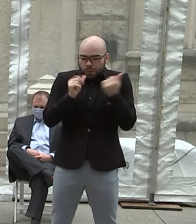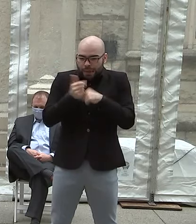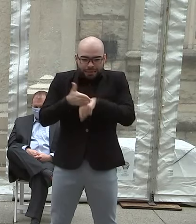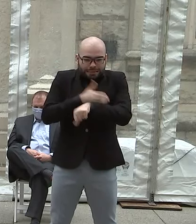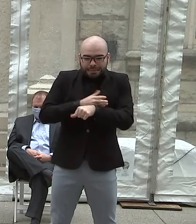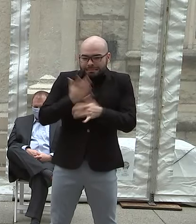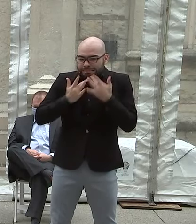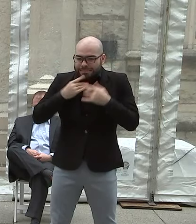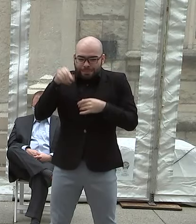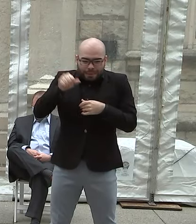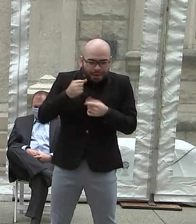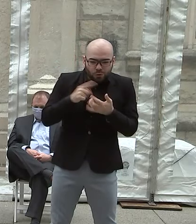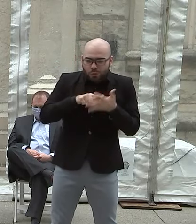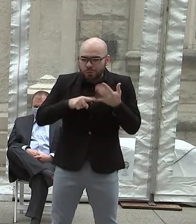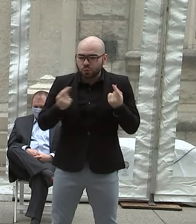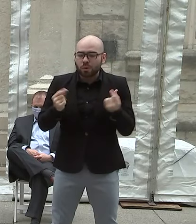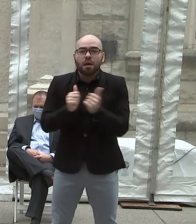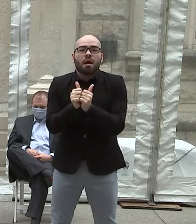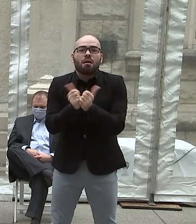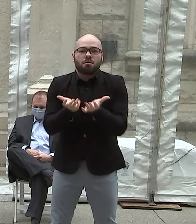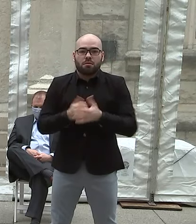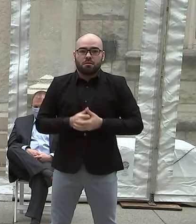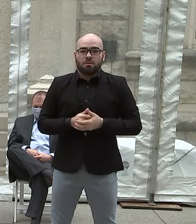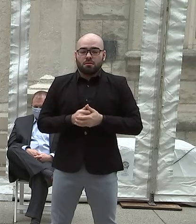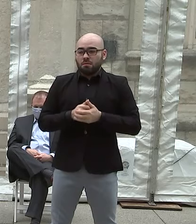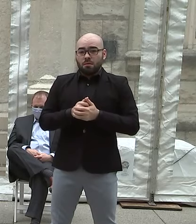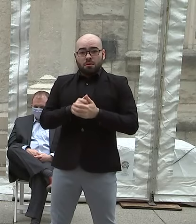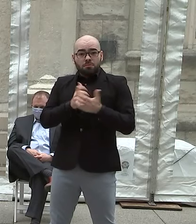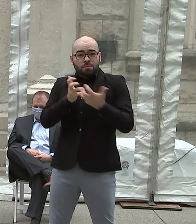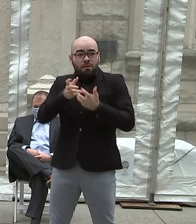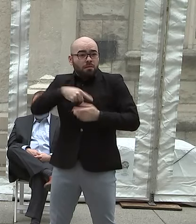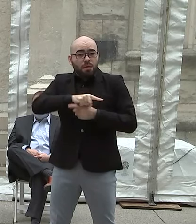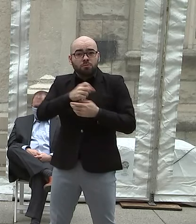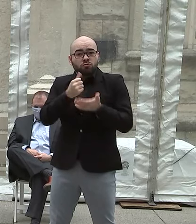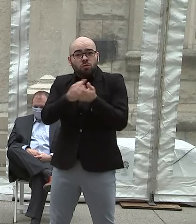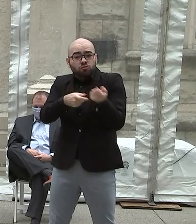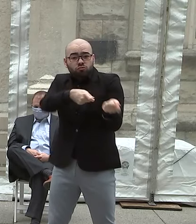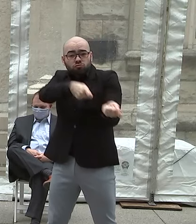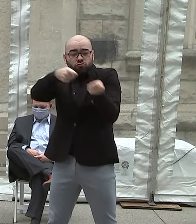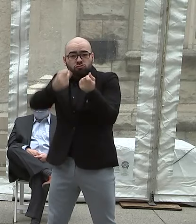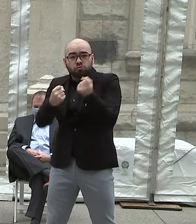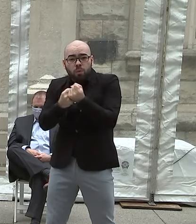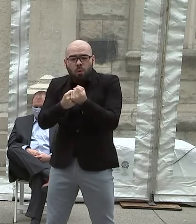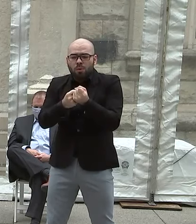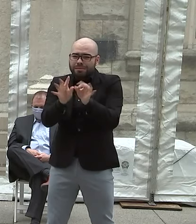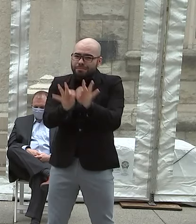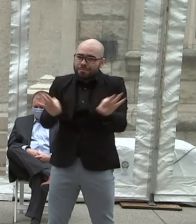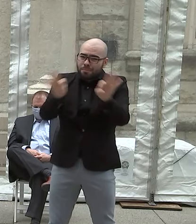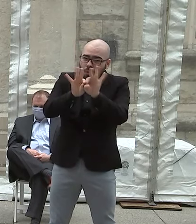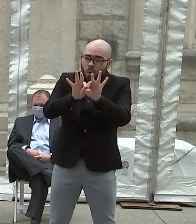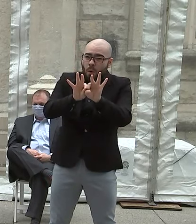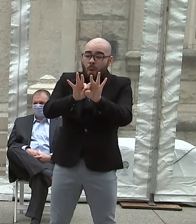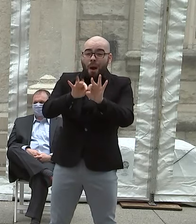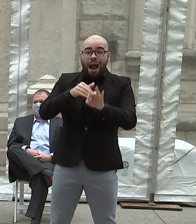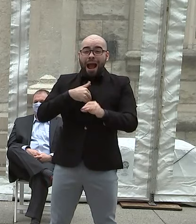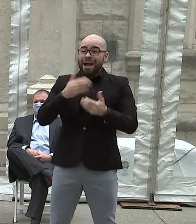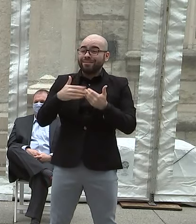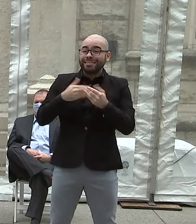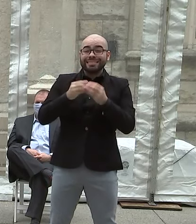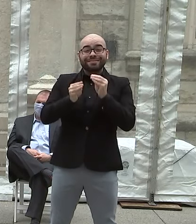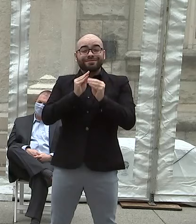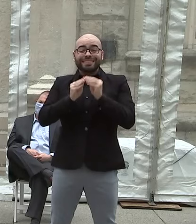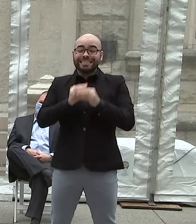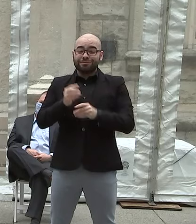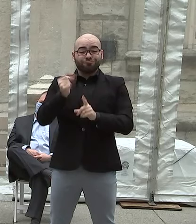paramount to all of us now. There's no silver bullet for turning things around, but I'm convinced that we can improve